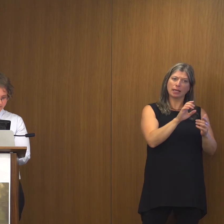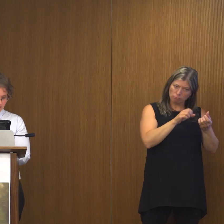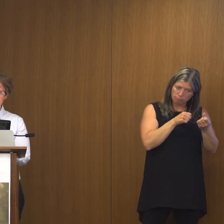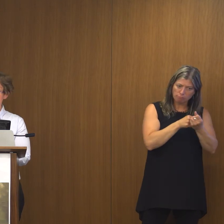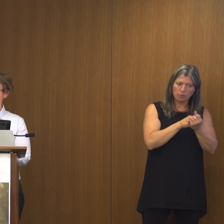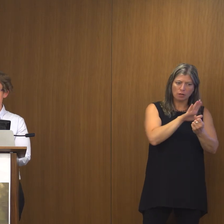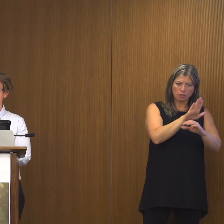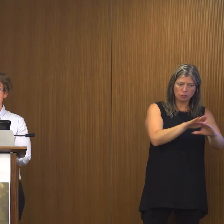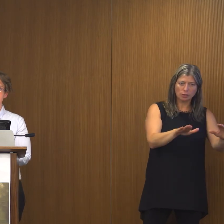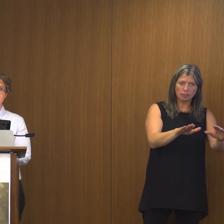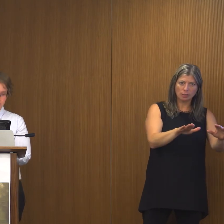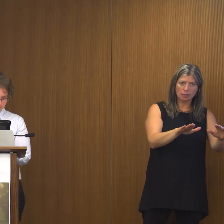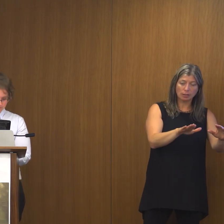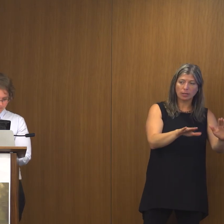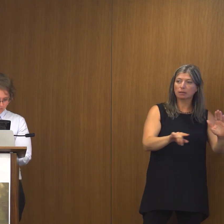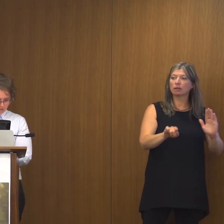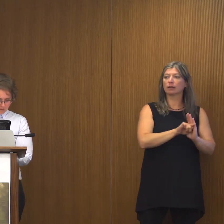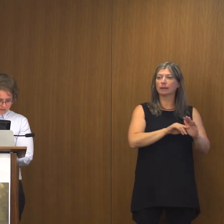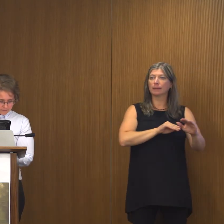boys, but she is at a disadvantage.